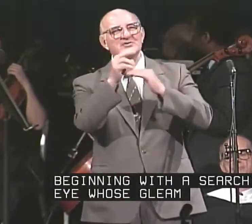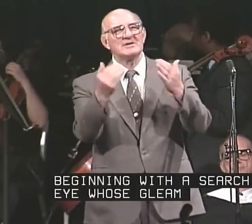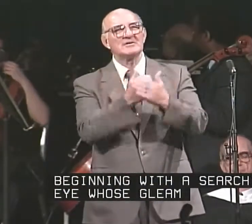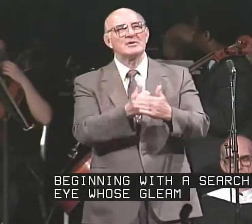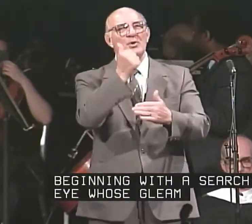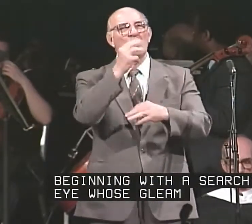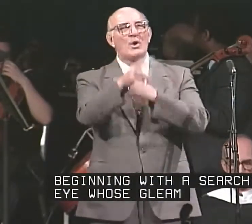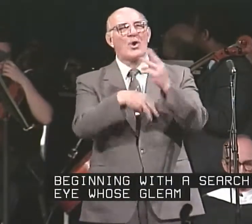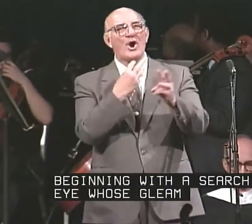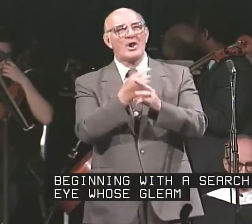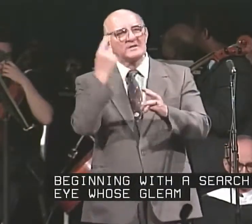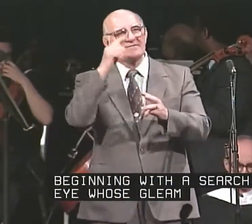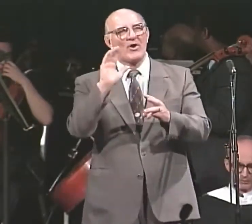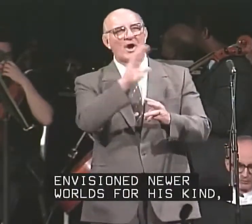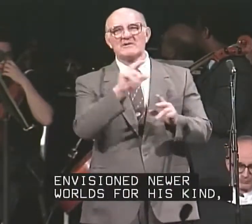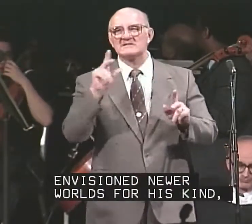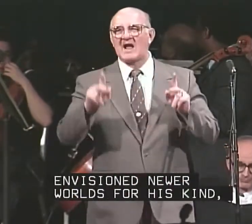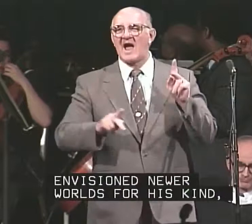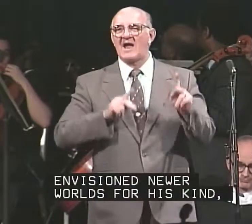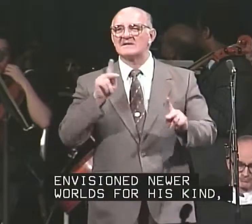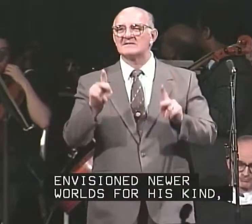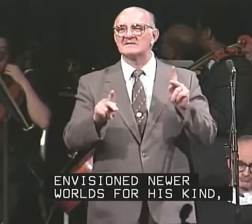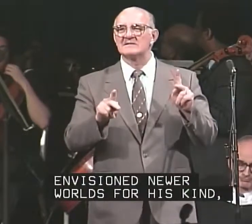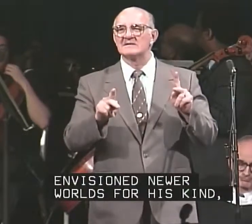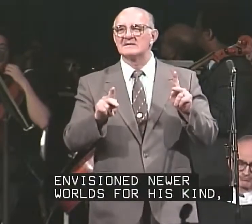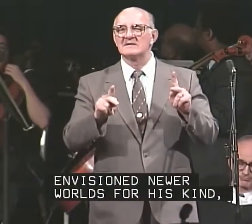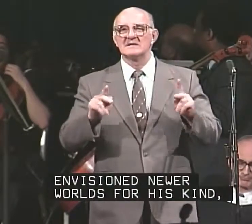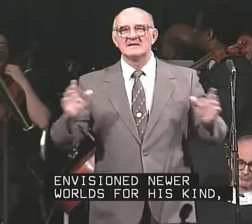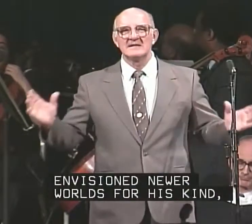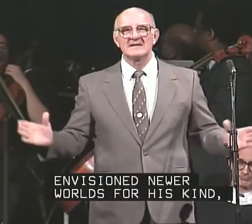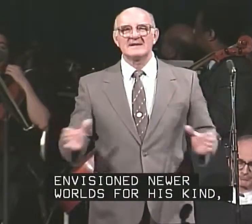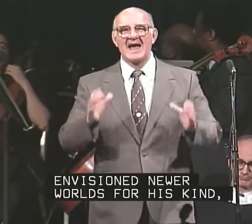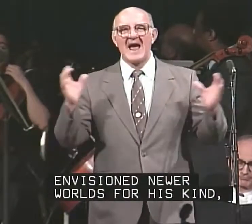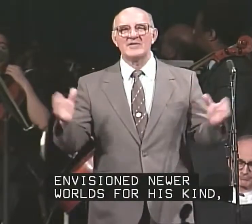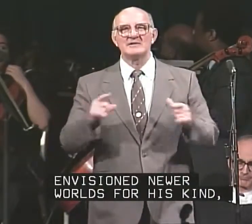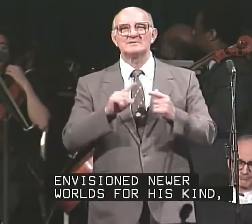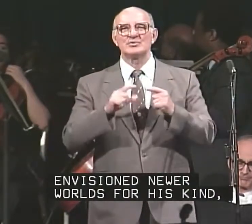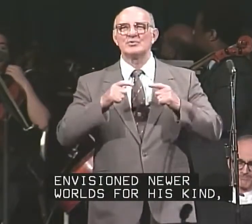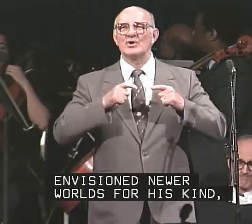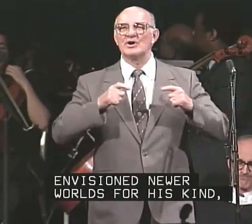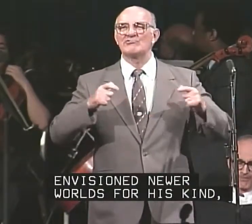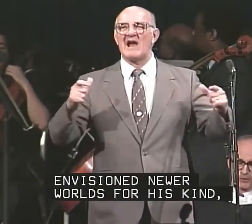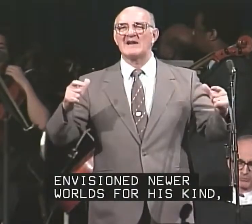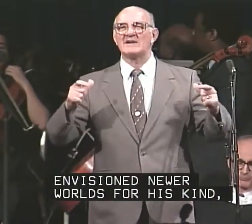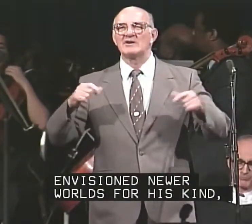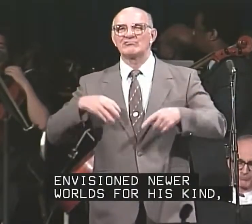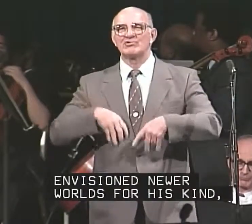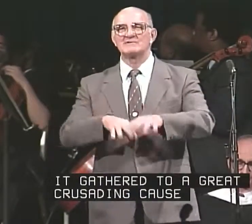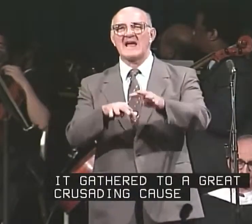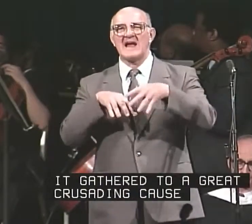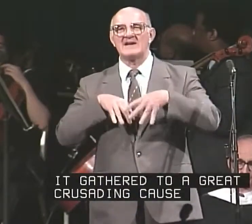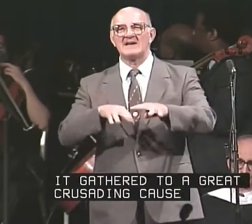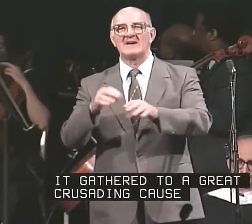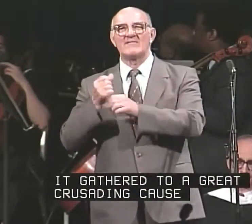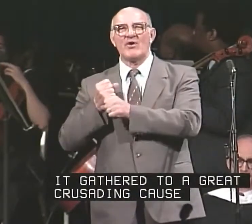envisioned newer worlds for his kind. It gathered to a great crusading